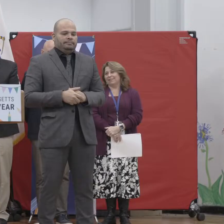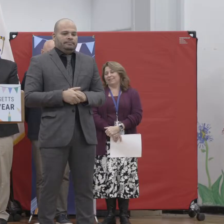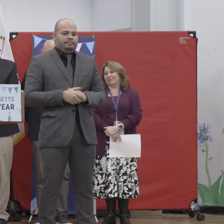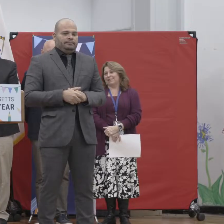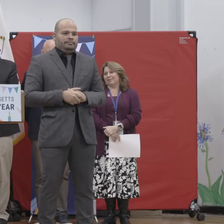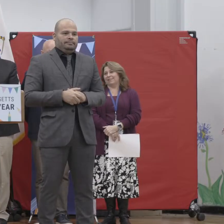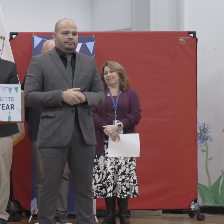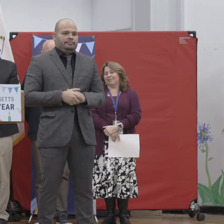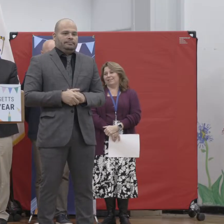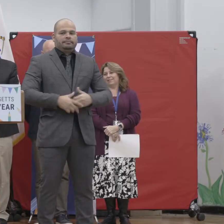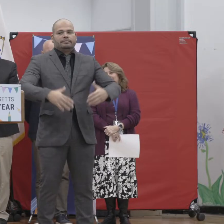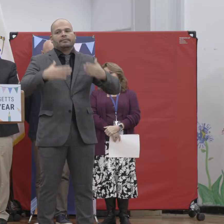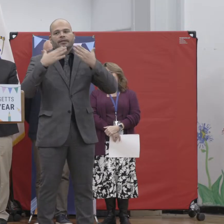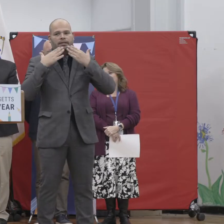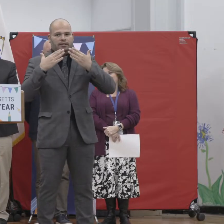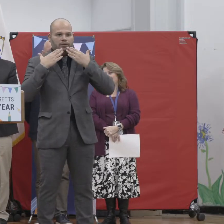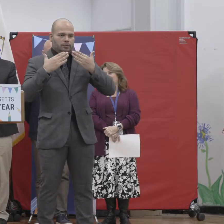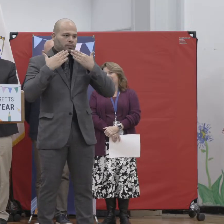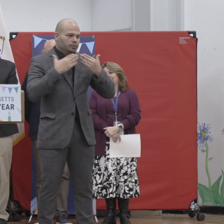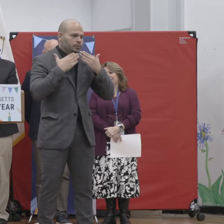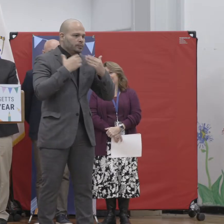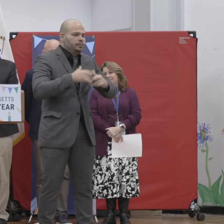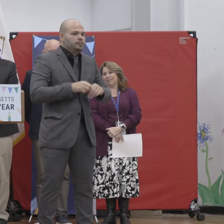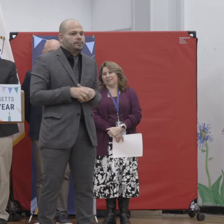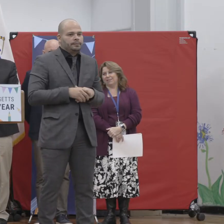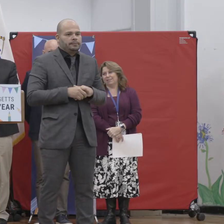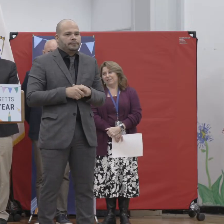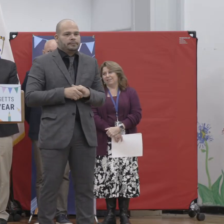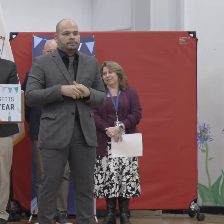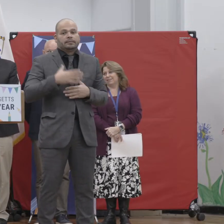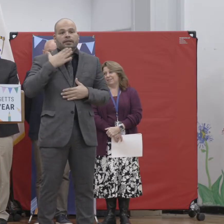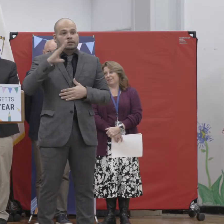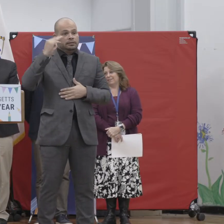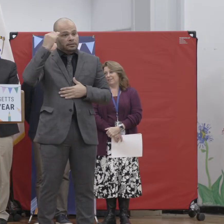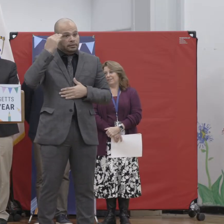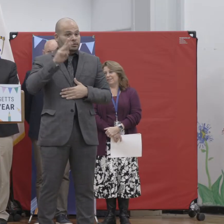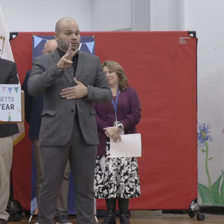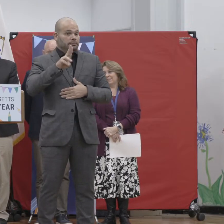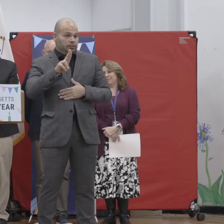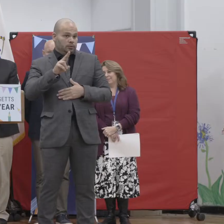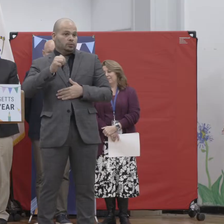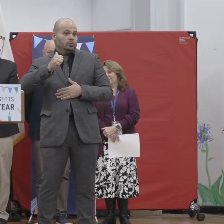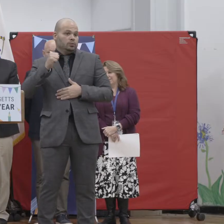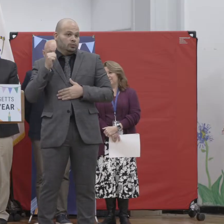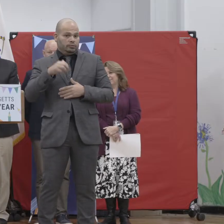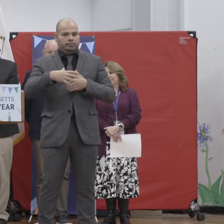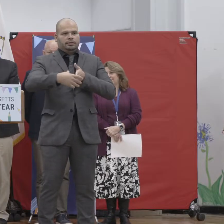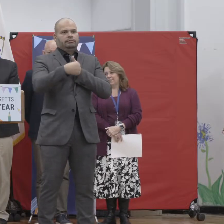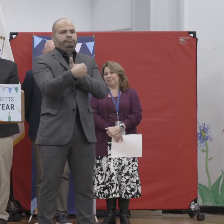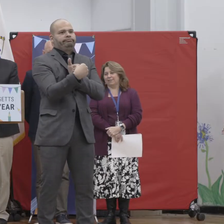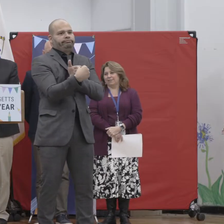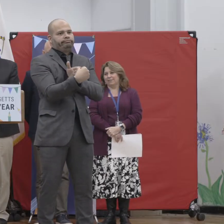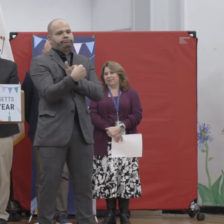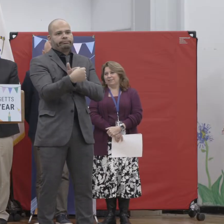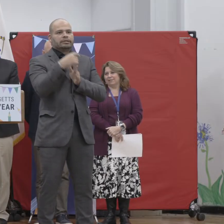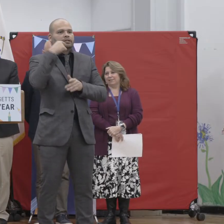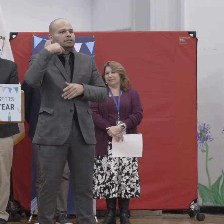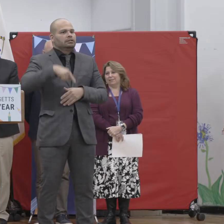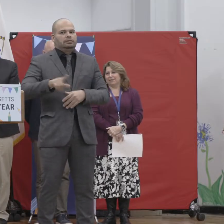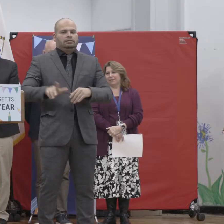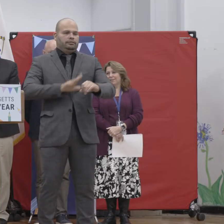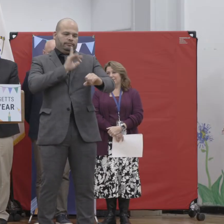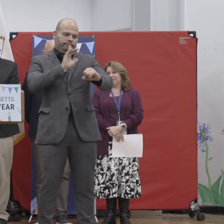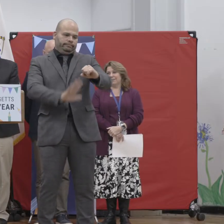Thank you so much to Mayor Michelle Wu for your leadership and the commitment of you and your